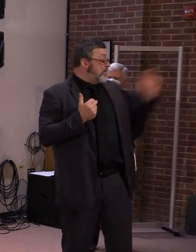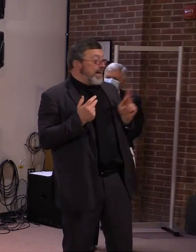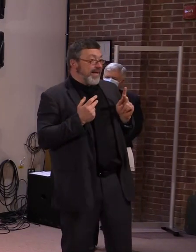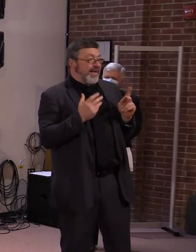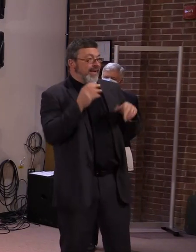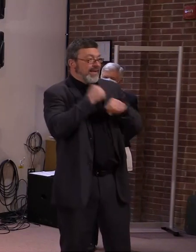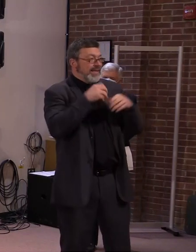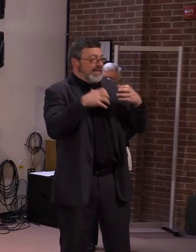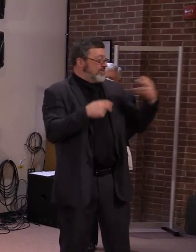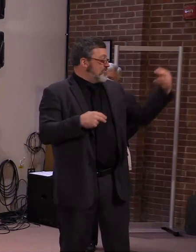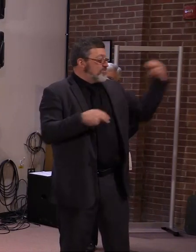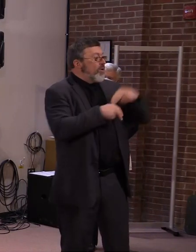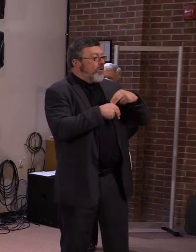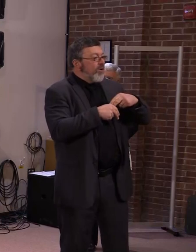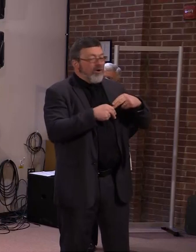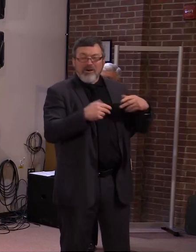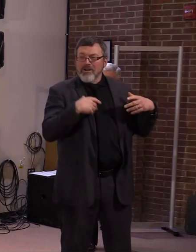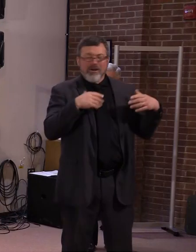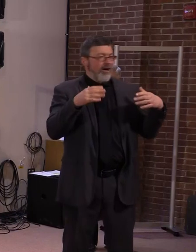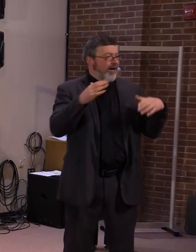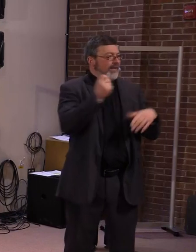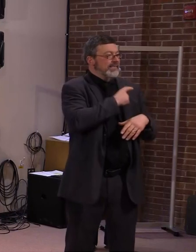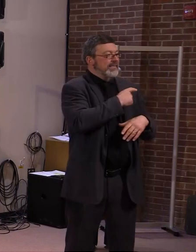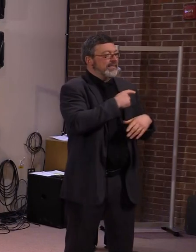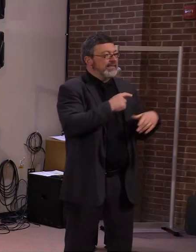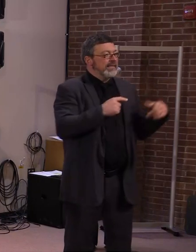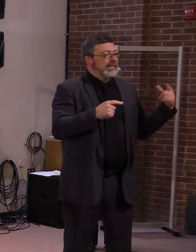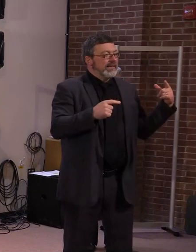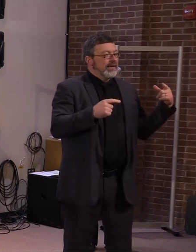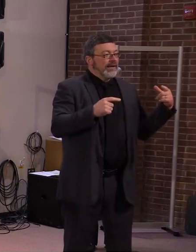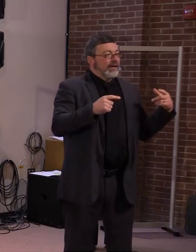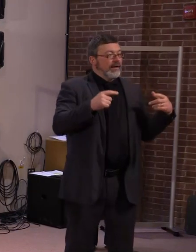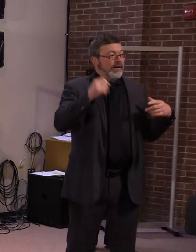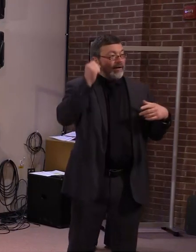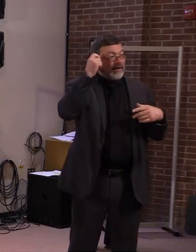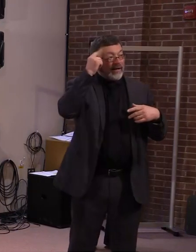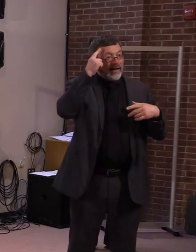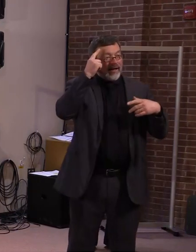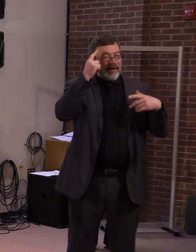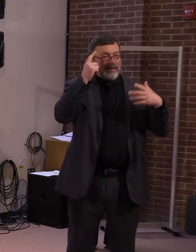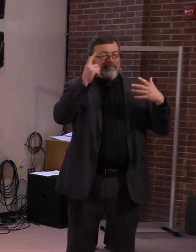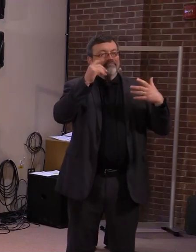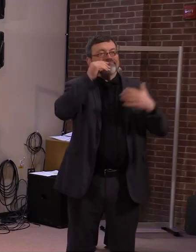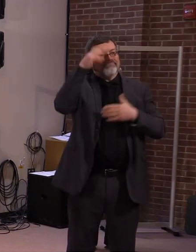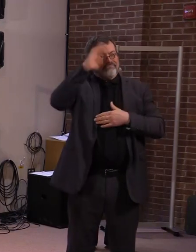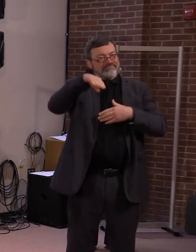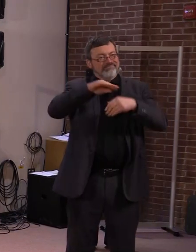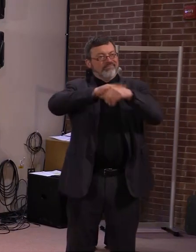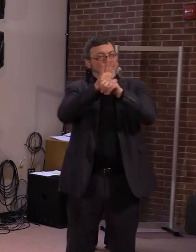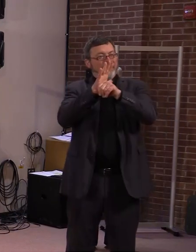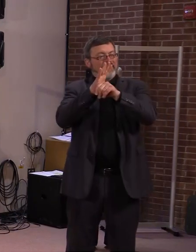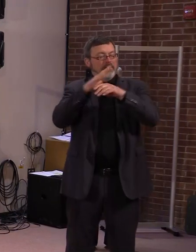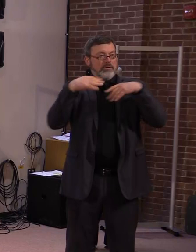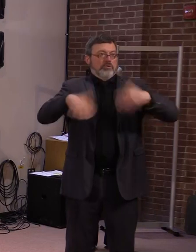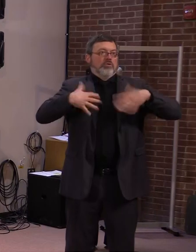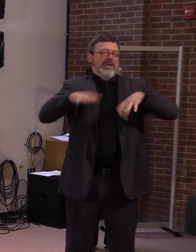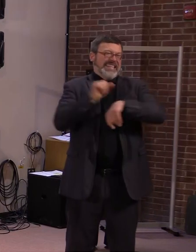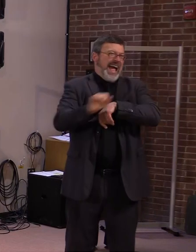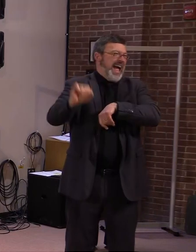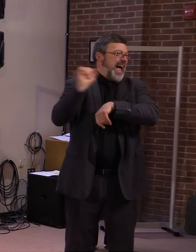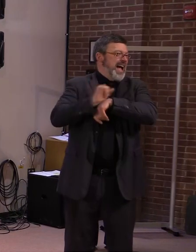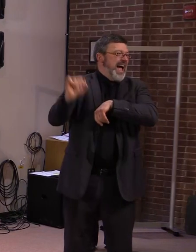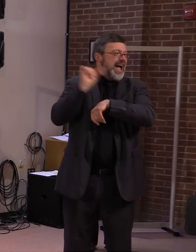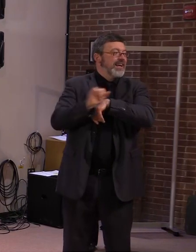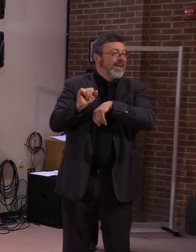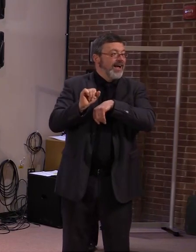jobs. I don't think he knew what he was getting himself into, because within a month, the pandemic